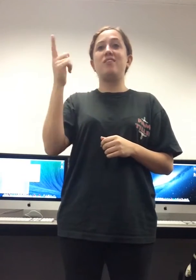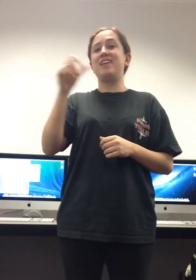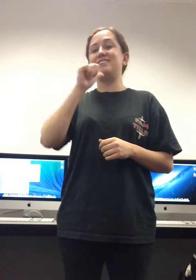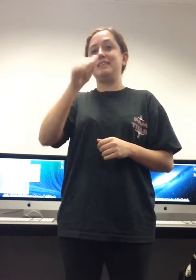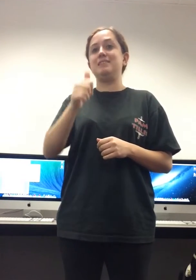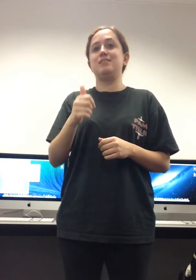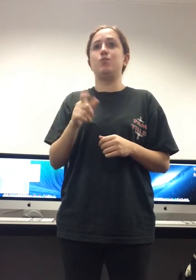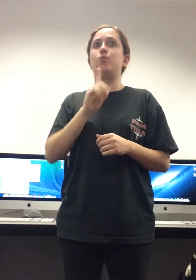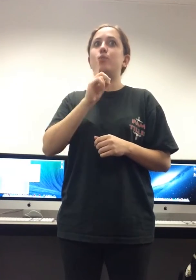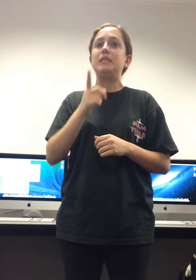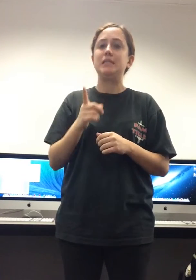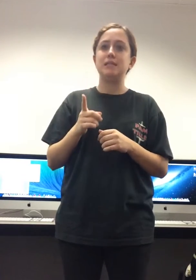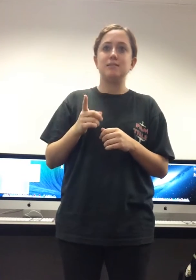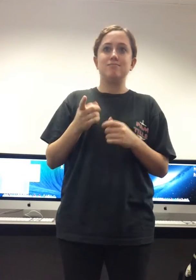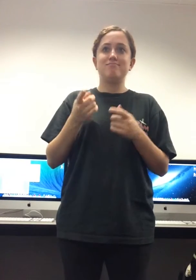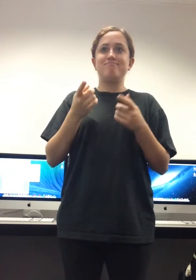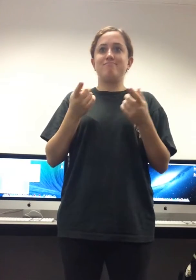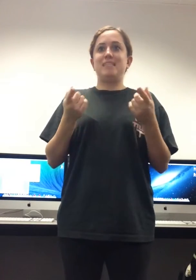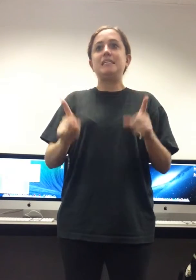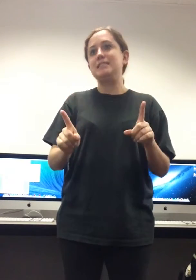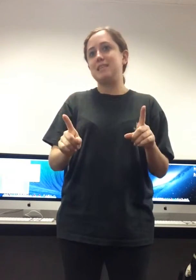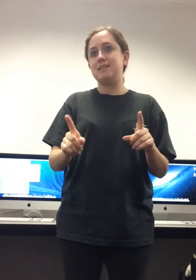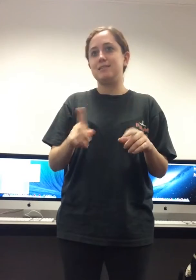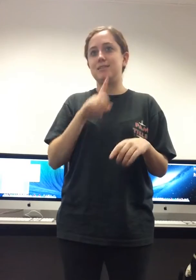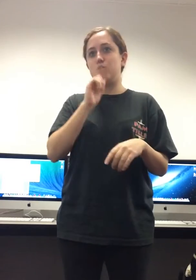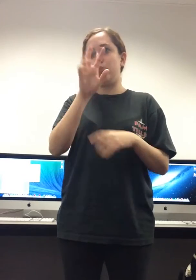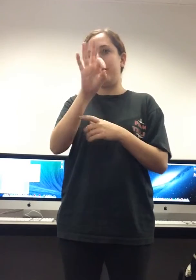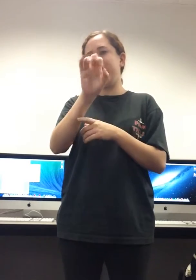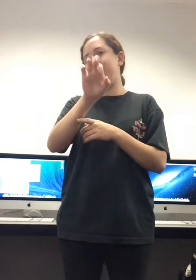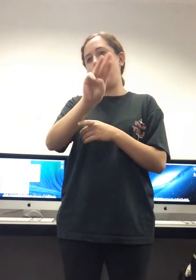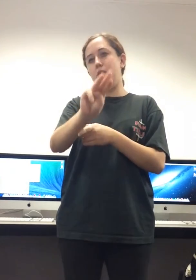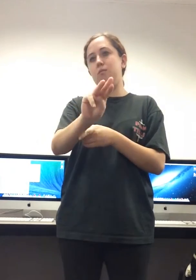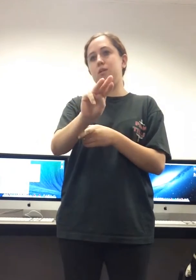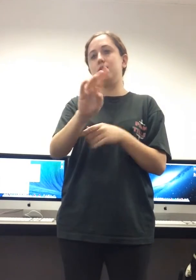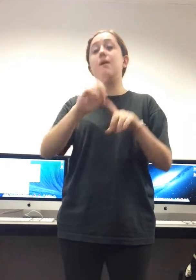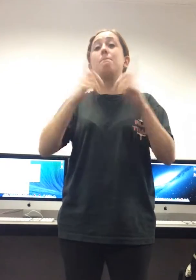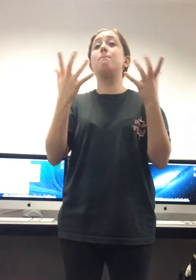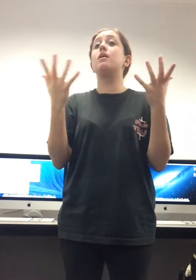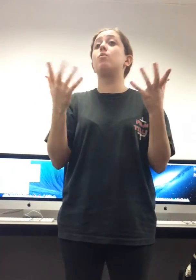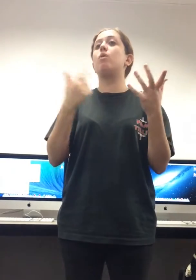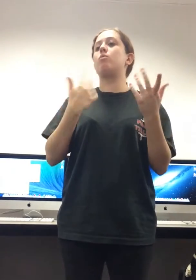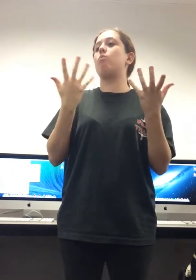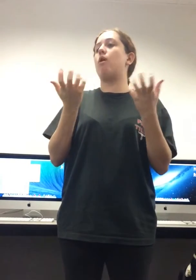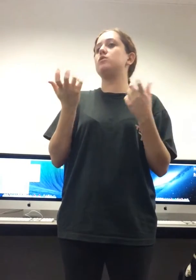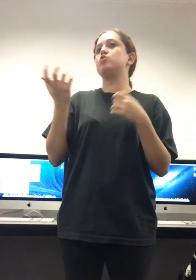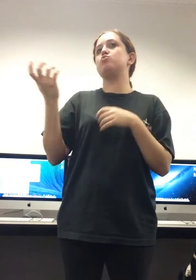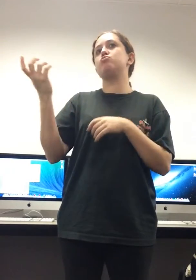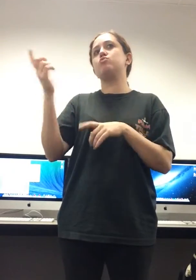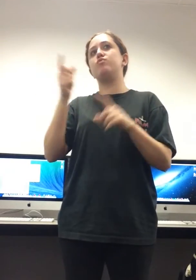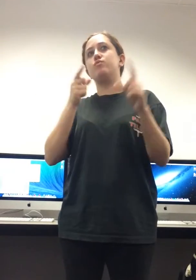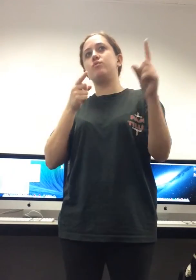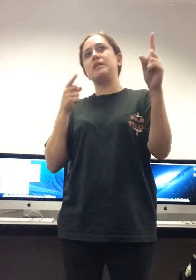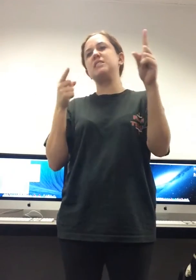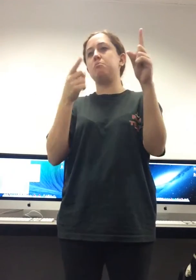some intervention. But the question we want to explore today is how much intervention should